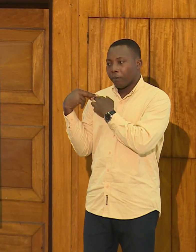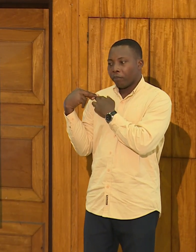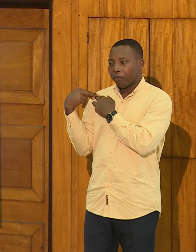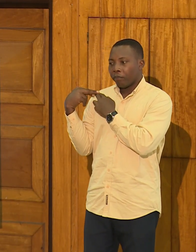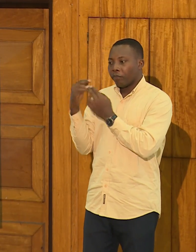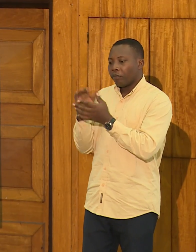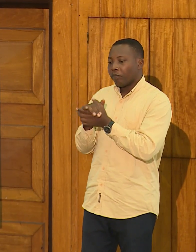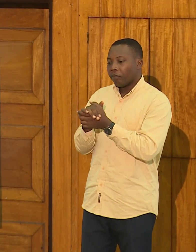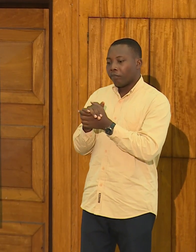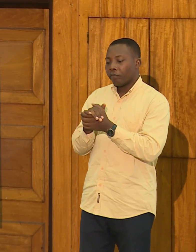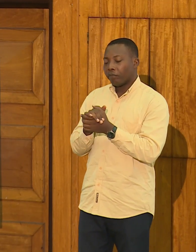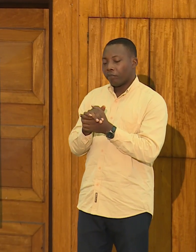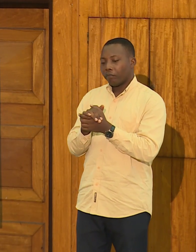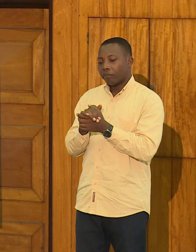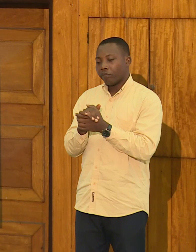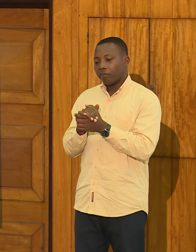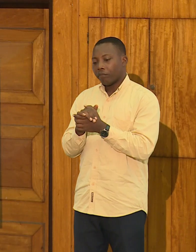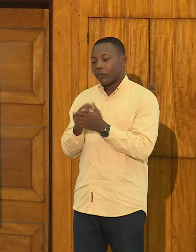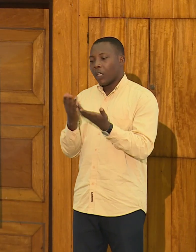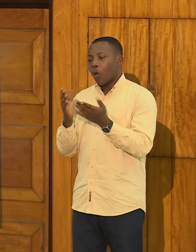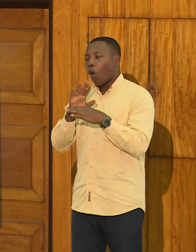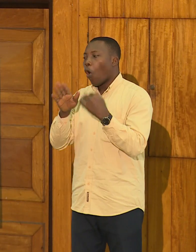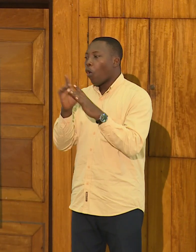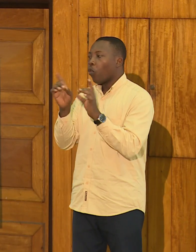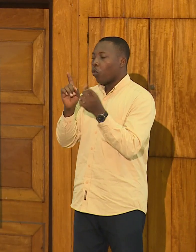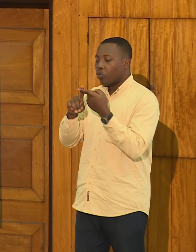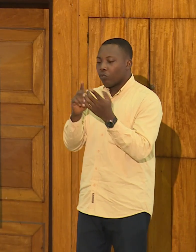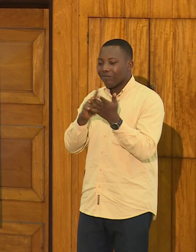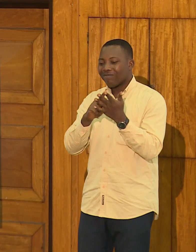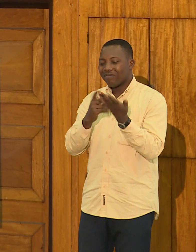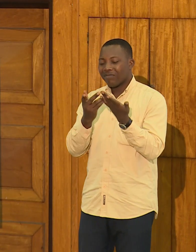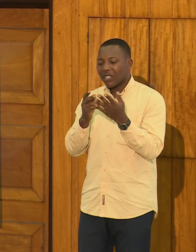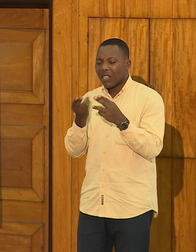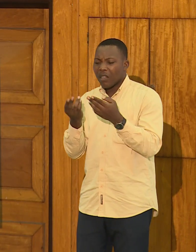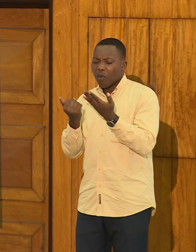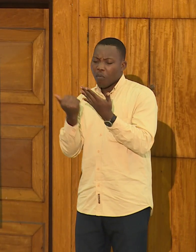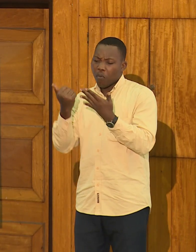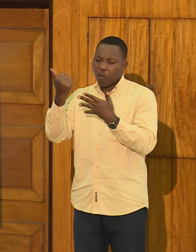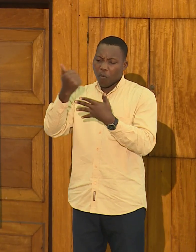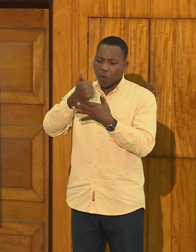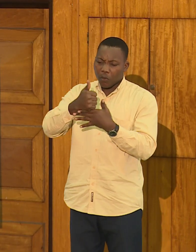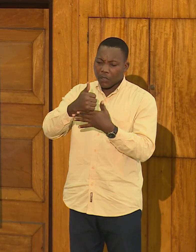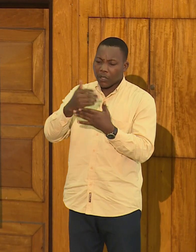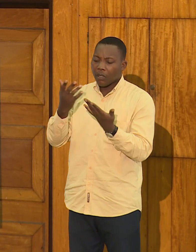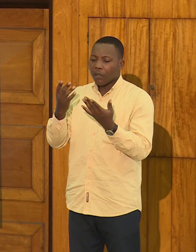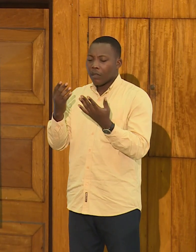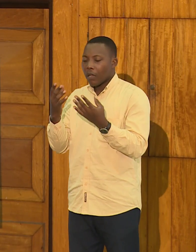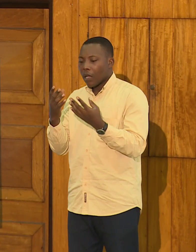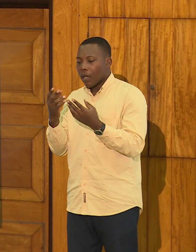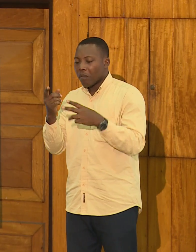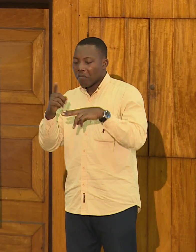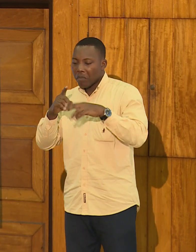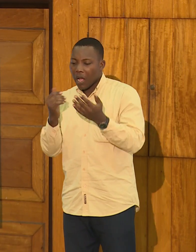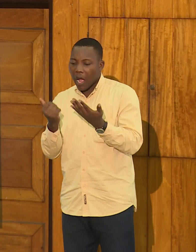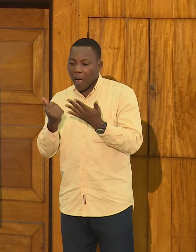and interventions to promote viral suppression among children and young people living with HIV represents a